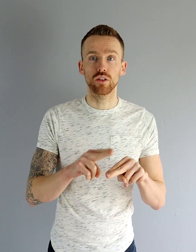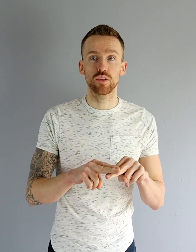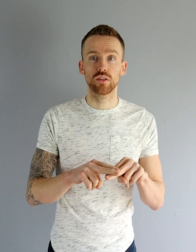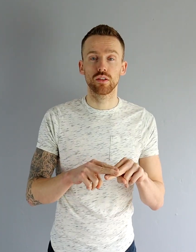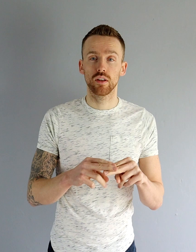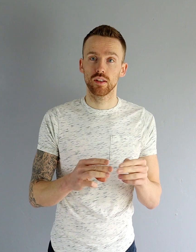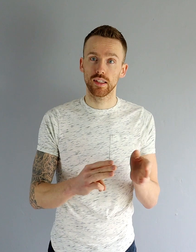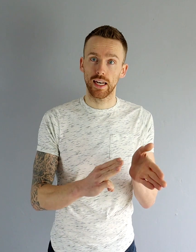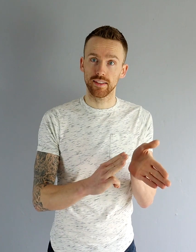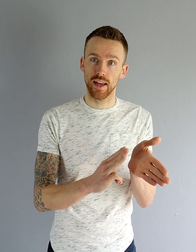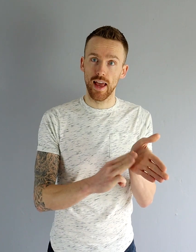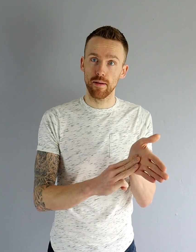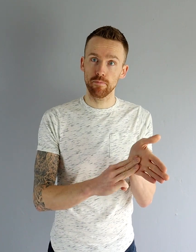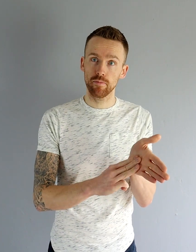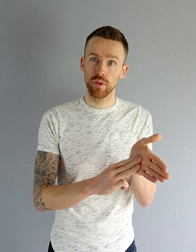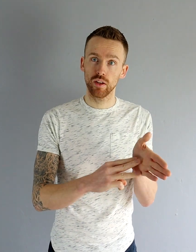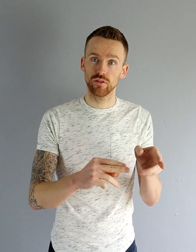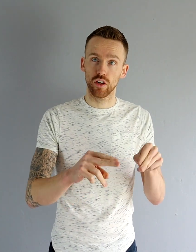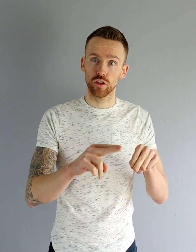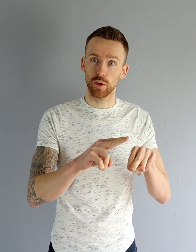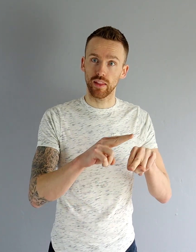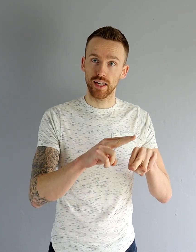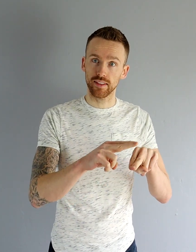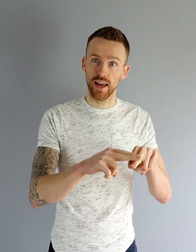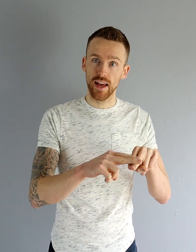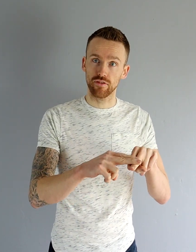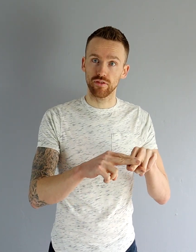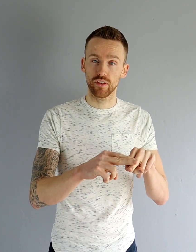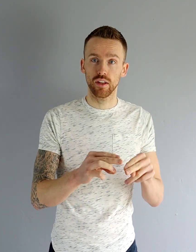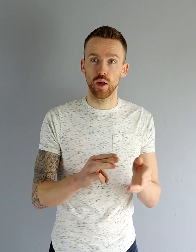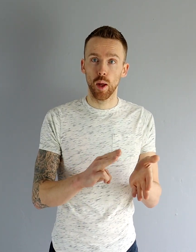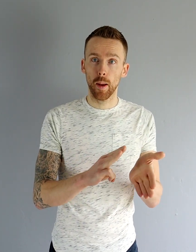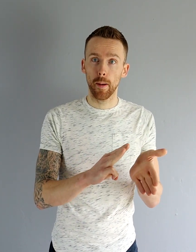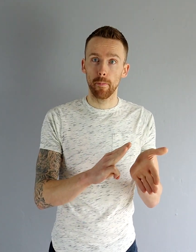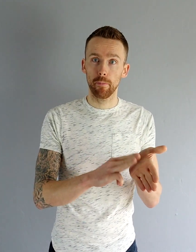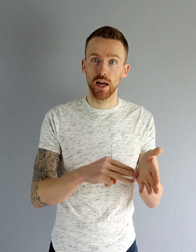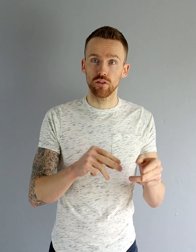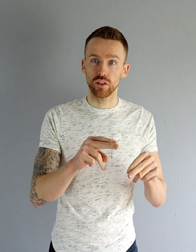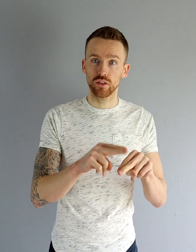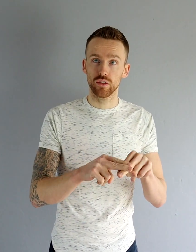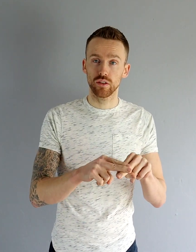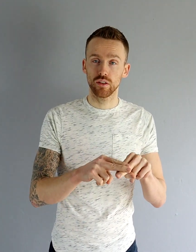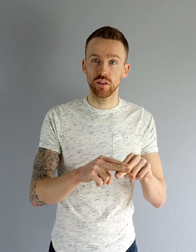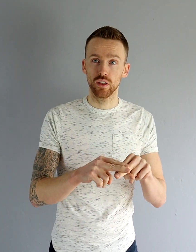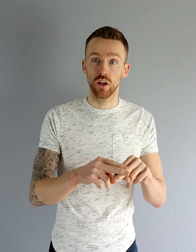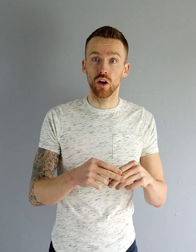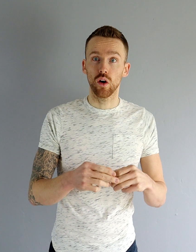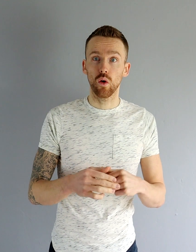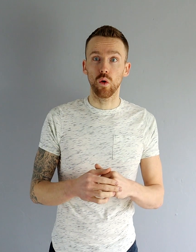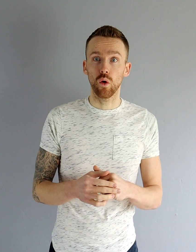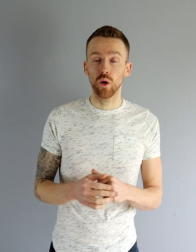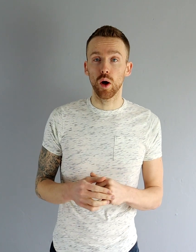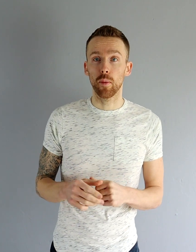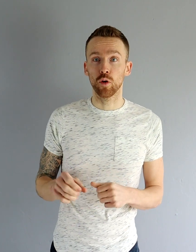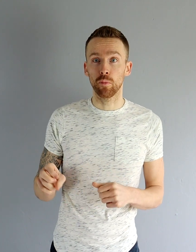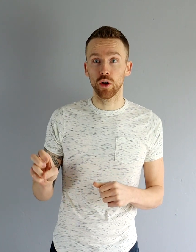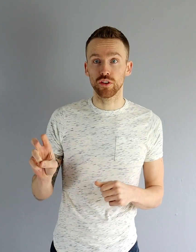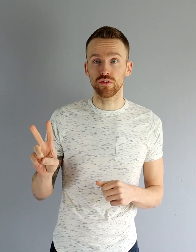Parents. The letter M followed by the letter F. Parents. Or a more modern